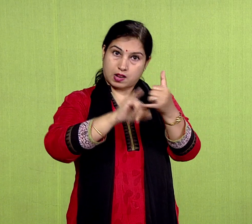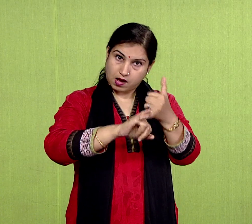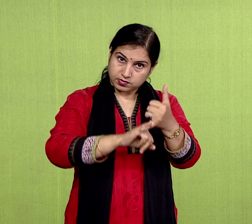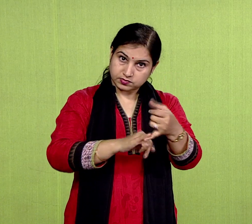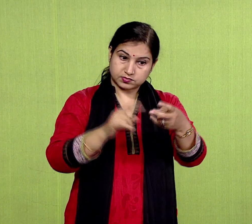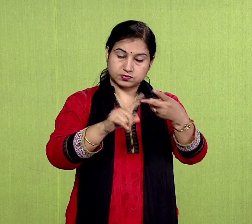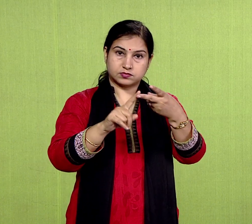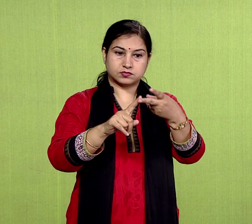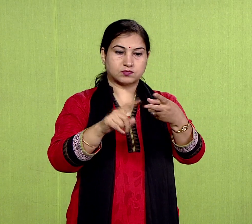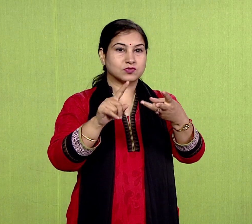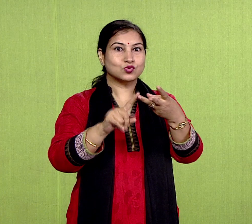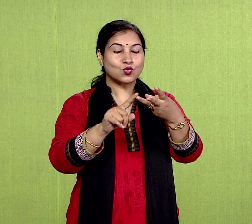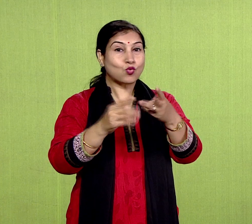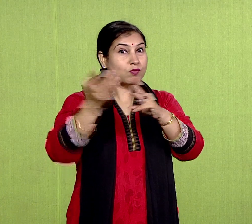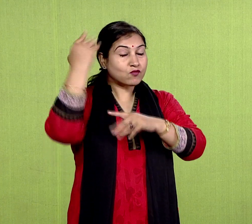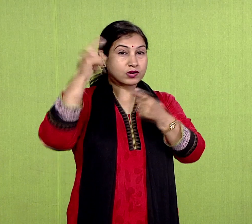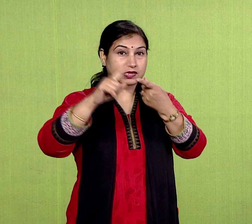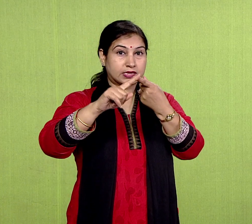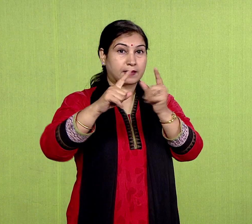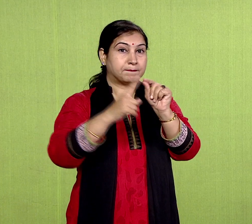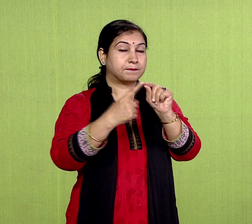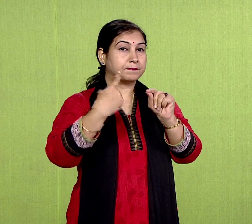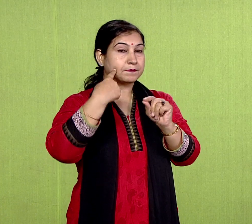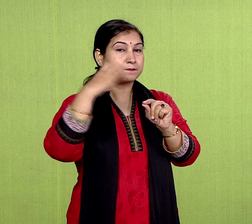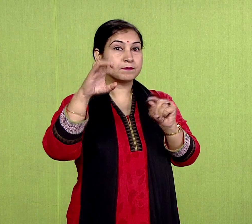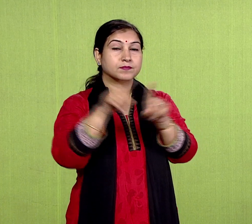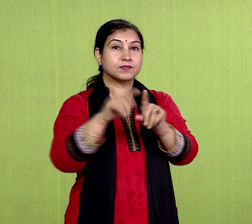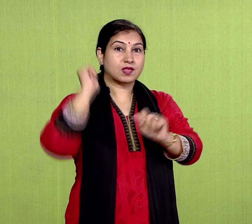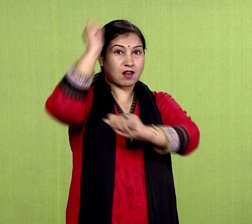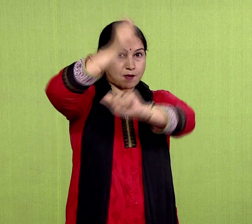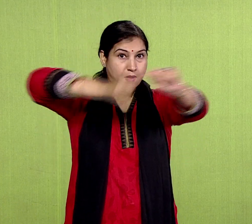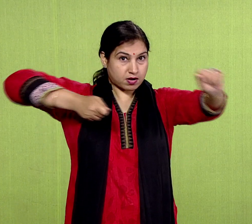the two epics Ramayana and